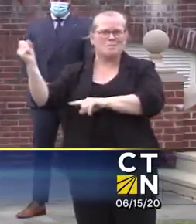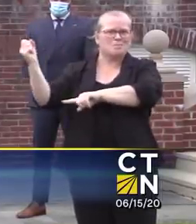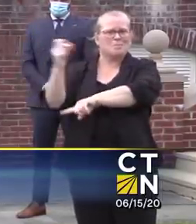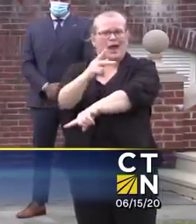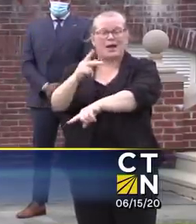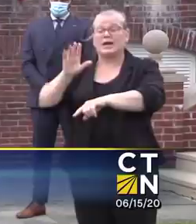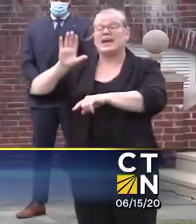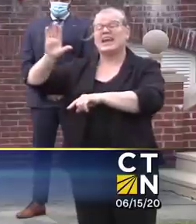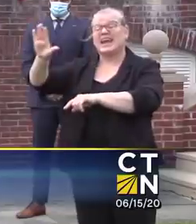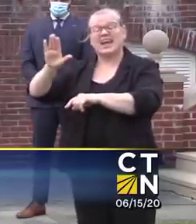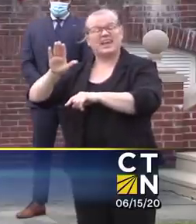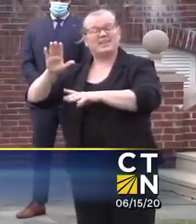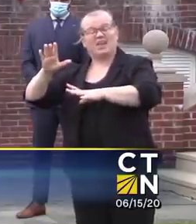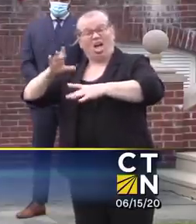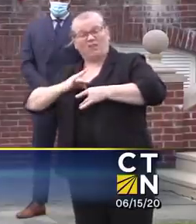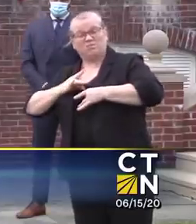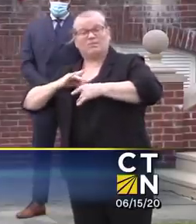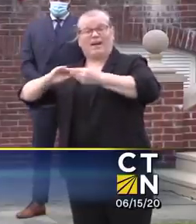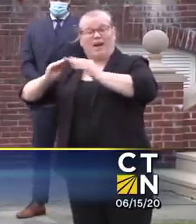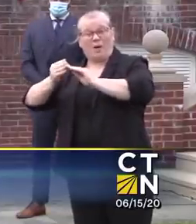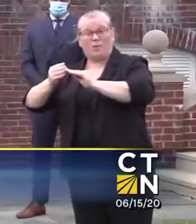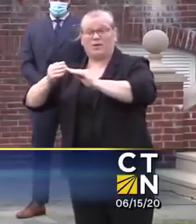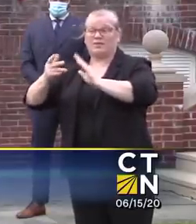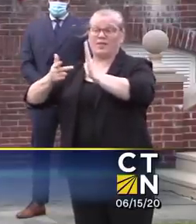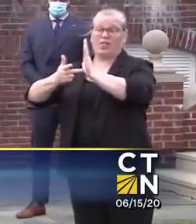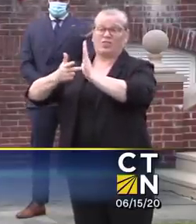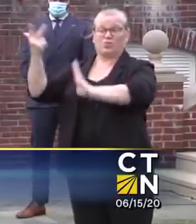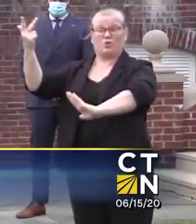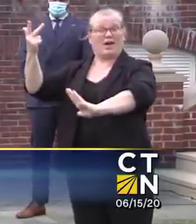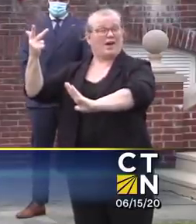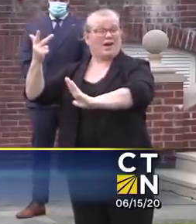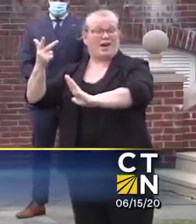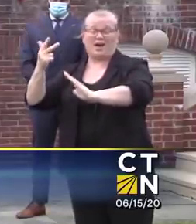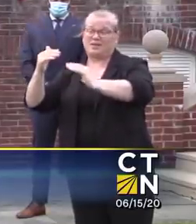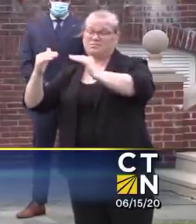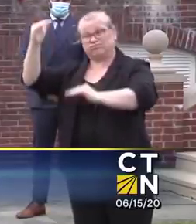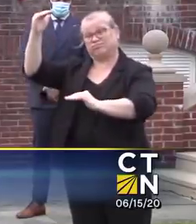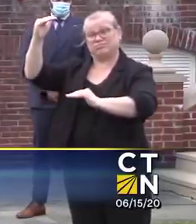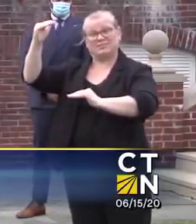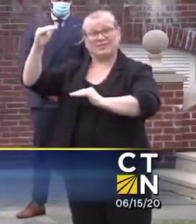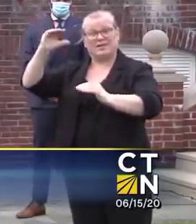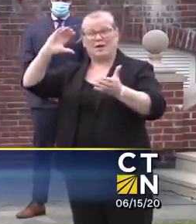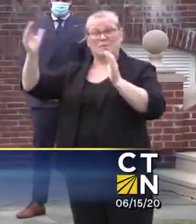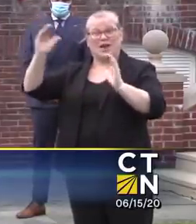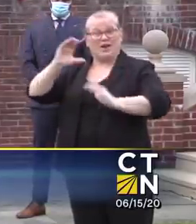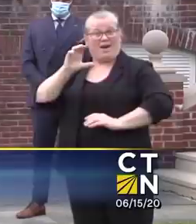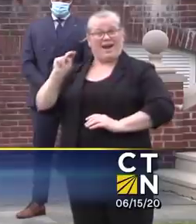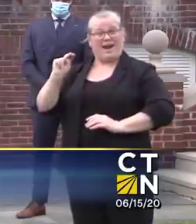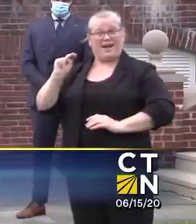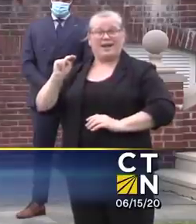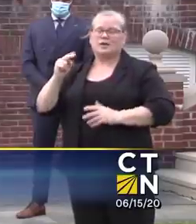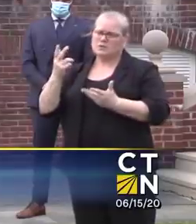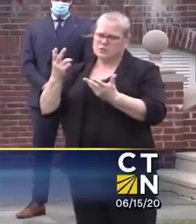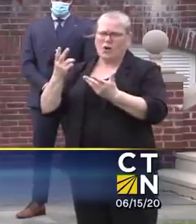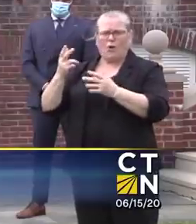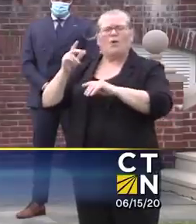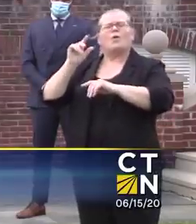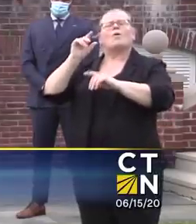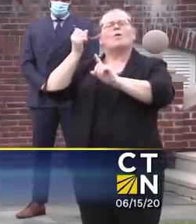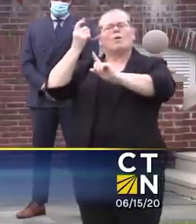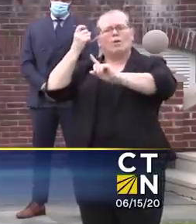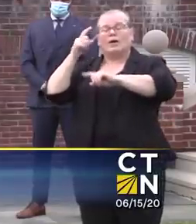probably 3 times what it is in Connecticut. So, physician, heal thyself. So that said, look, if you come